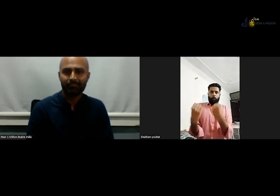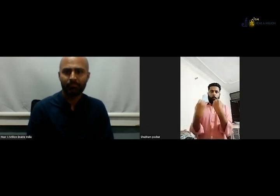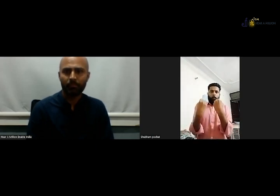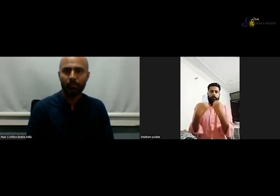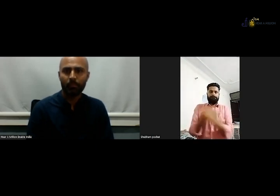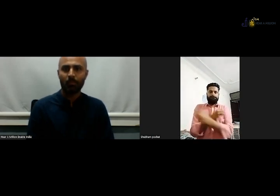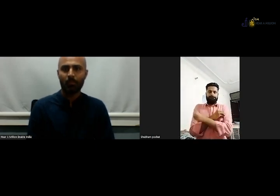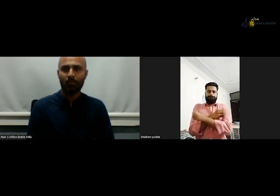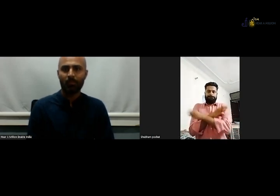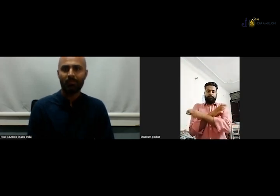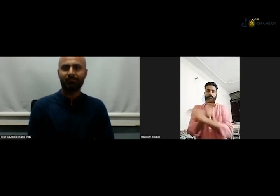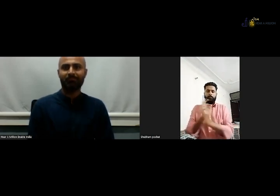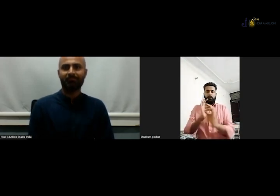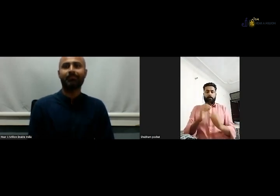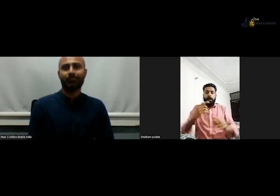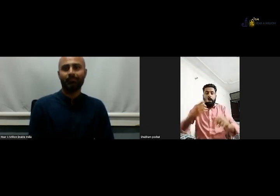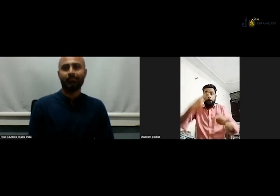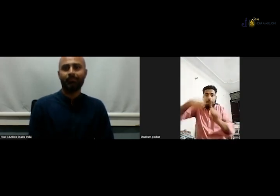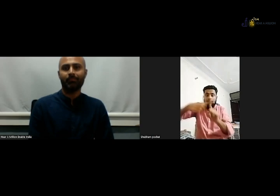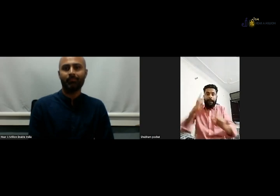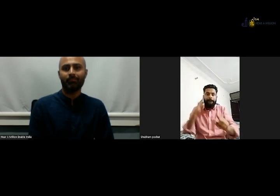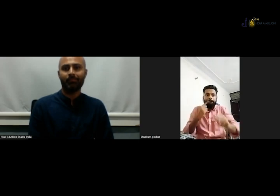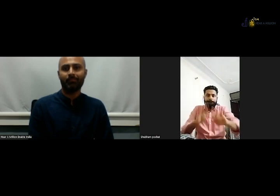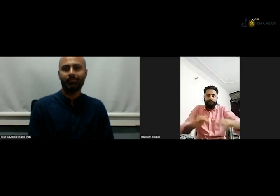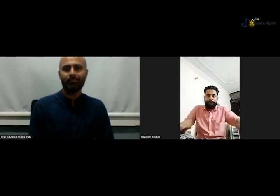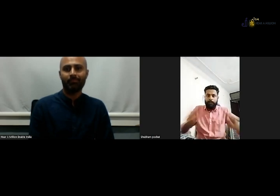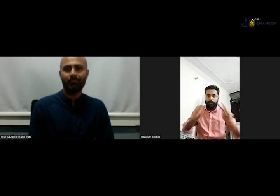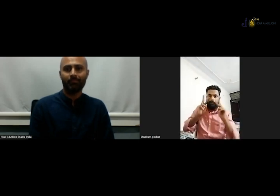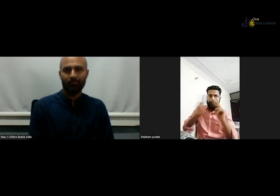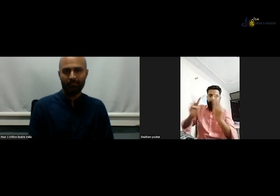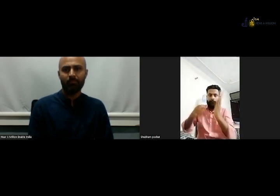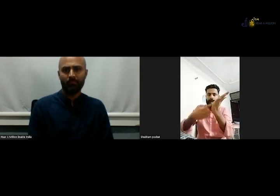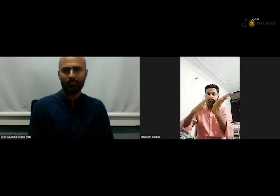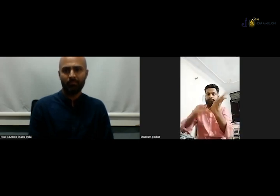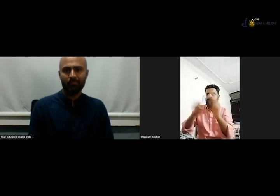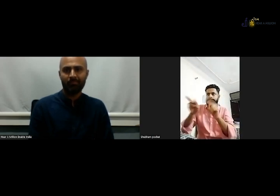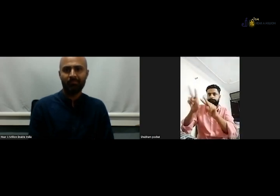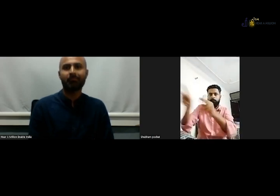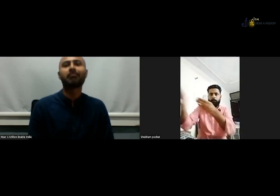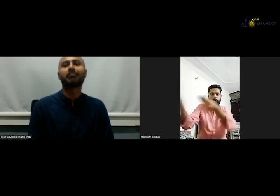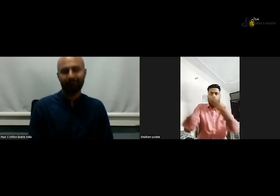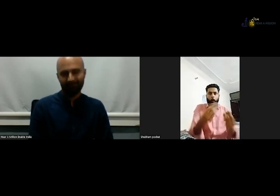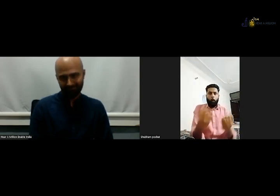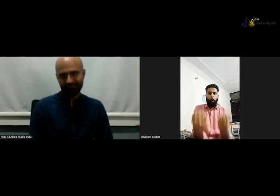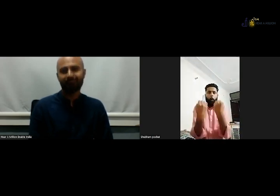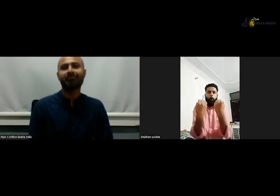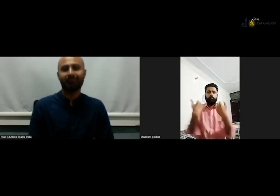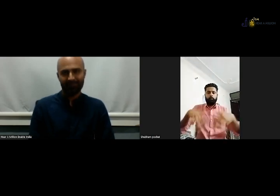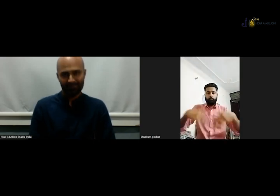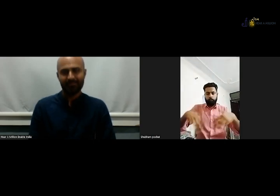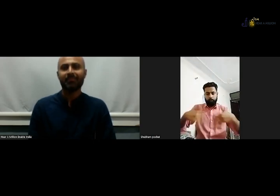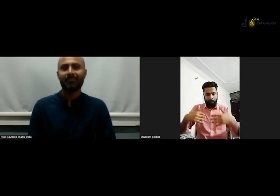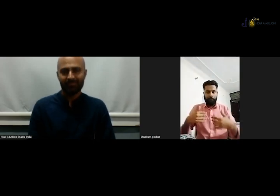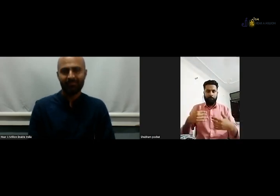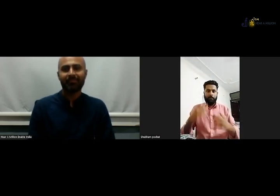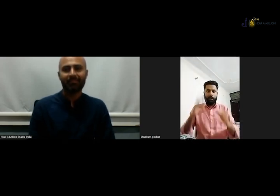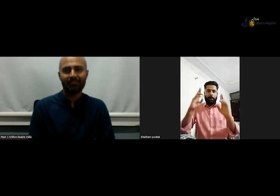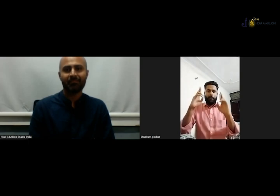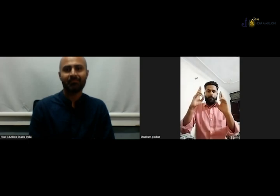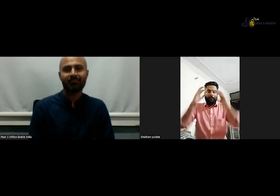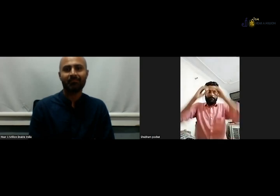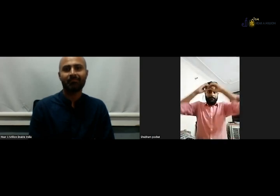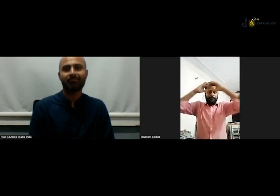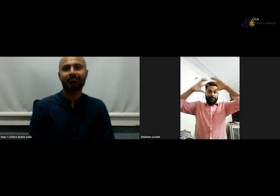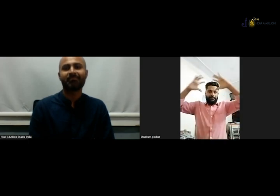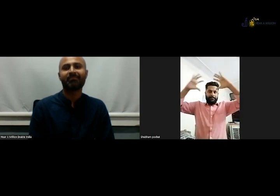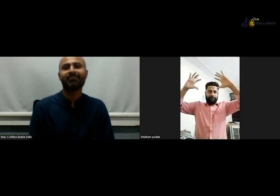learn about Right to Information Act. And we felt so energized while seeing her, and she was a role model,